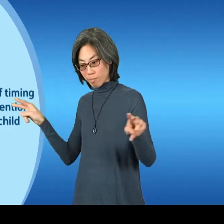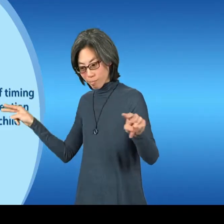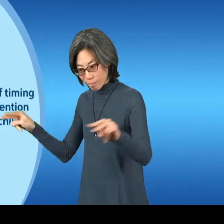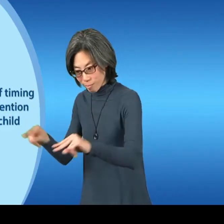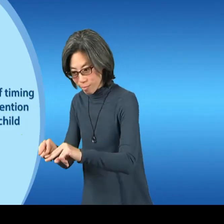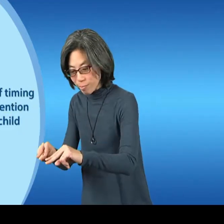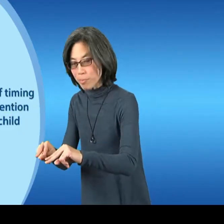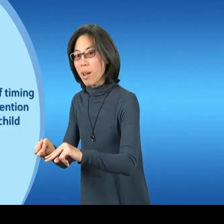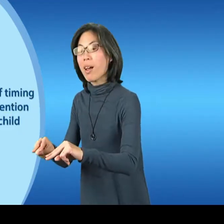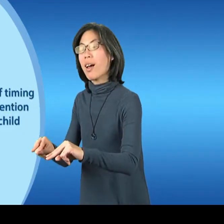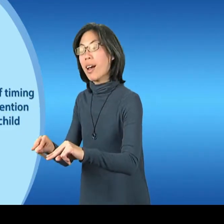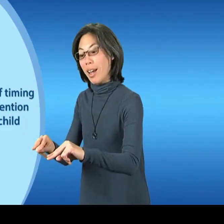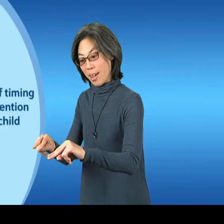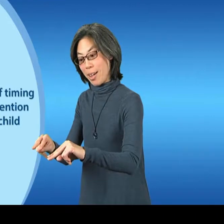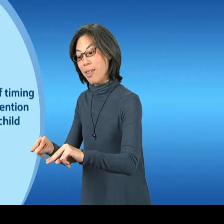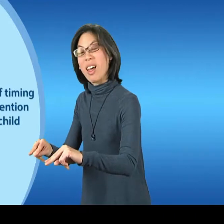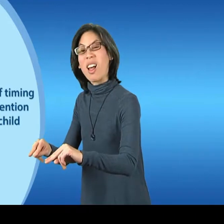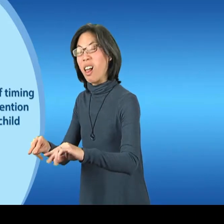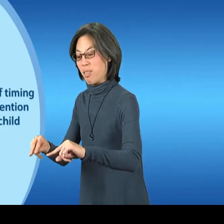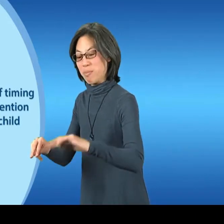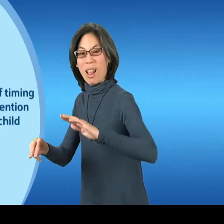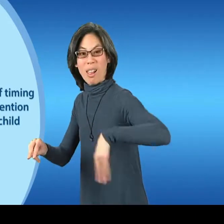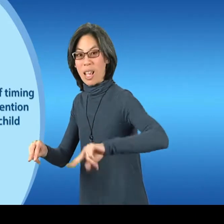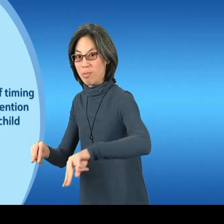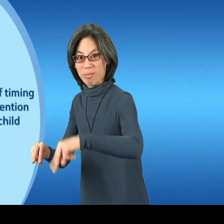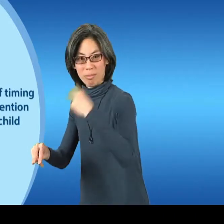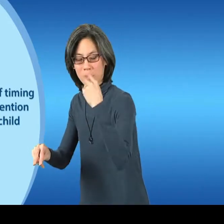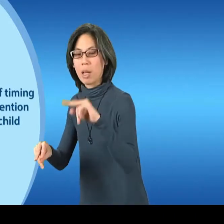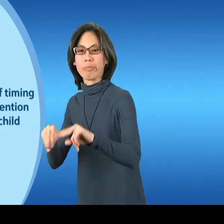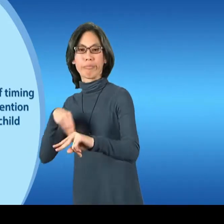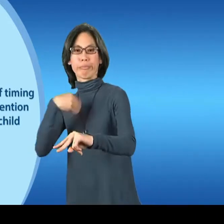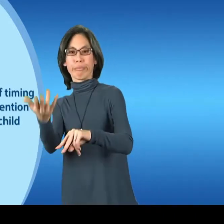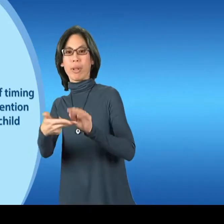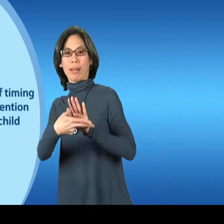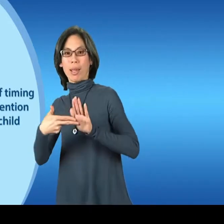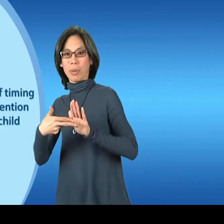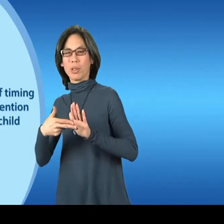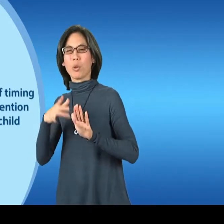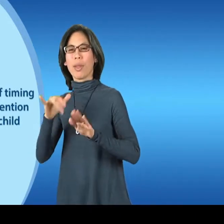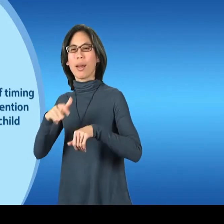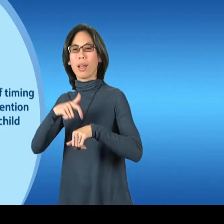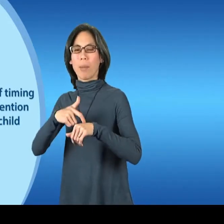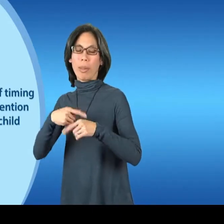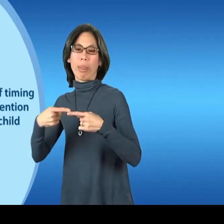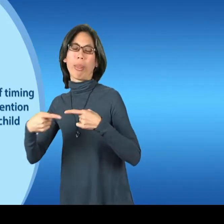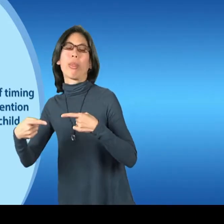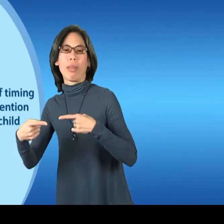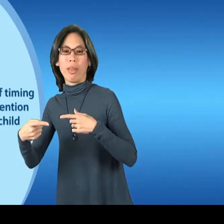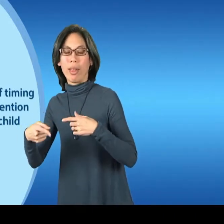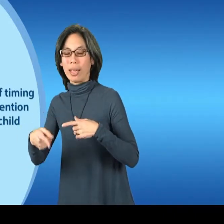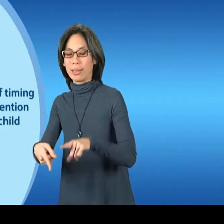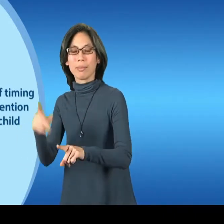The parent and the child are looking at the object, but the child has not yet looked at the parent, and the parent goes ahead and gives the label.